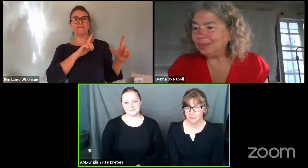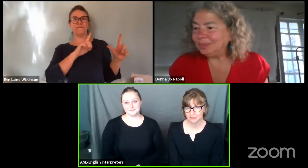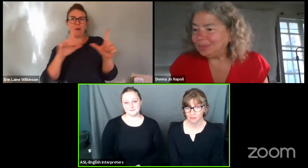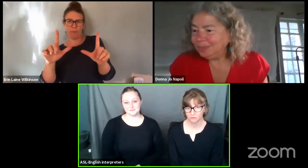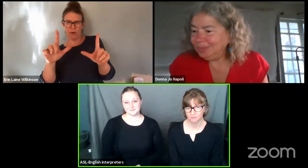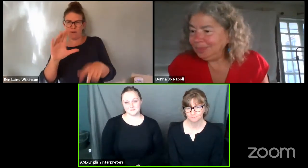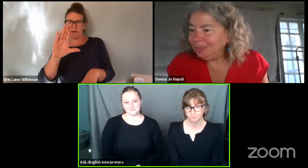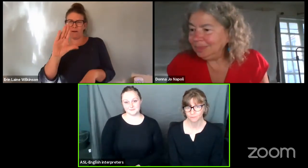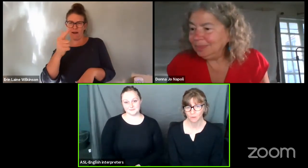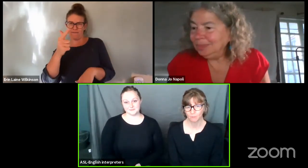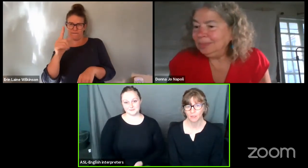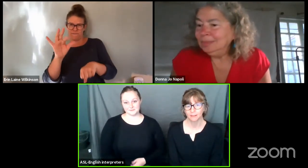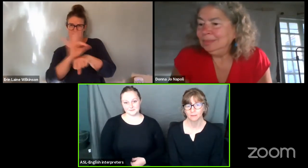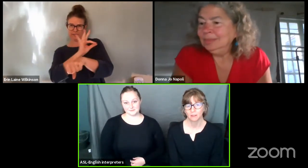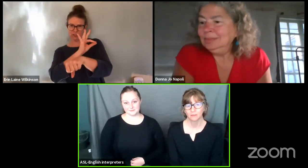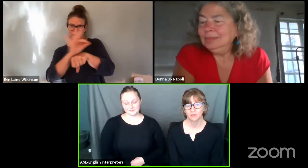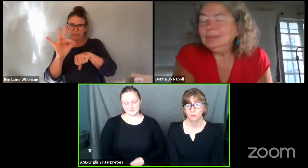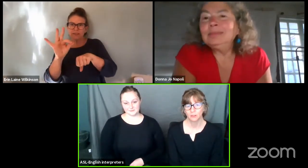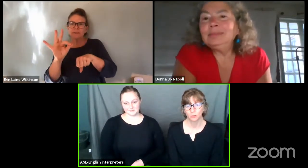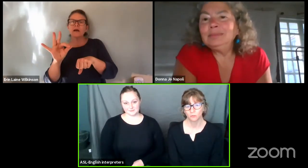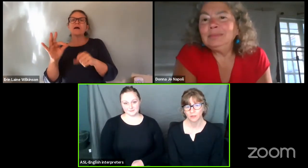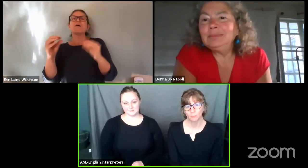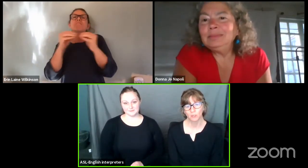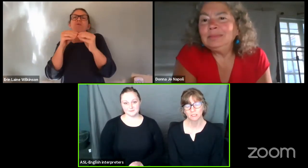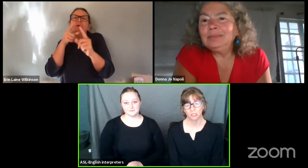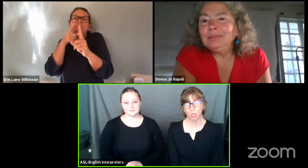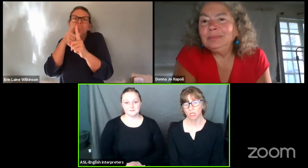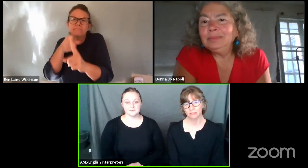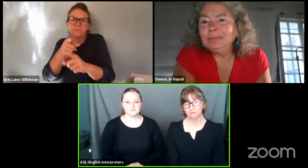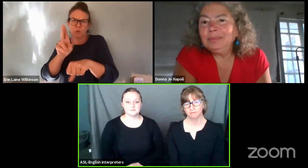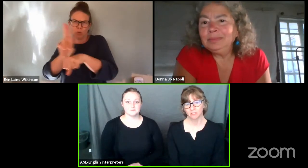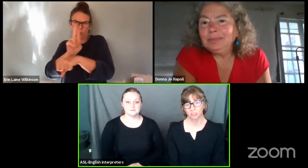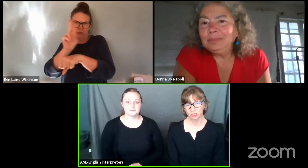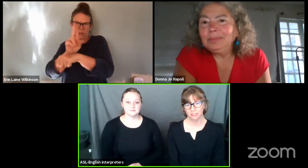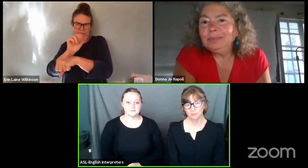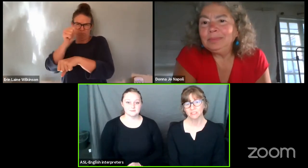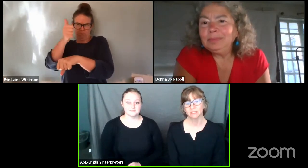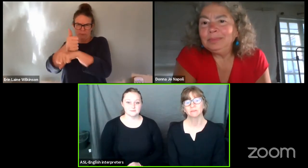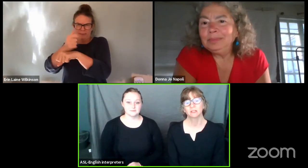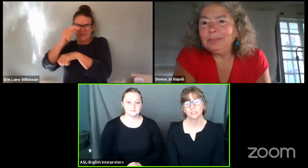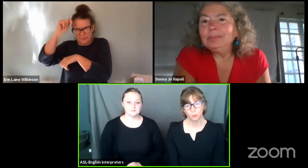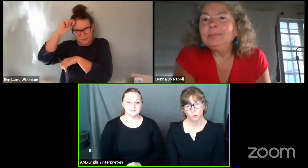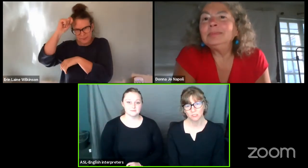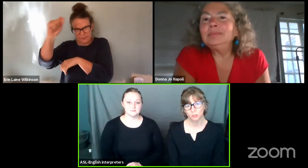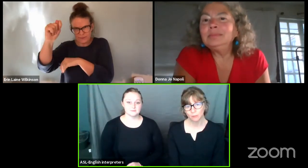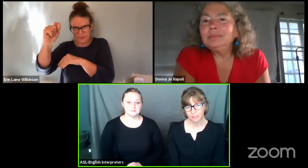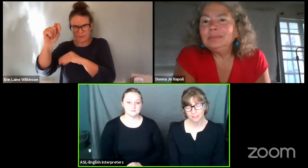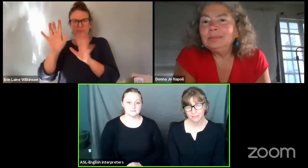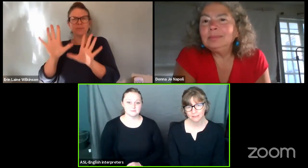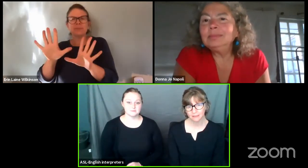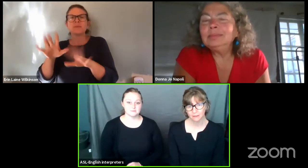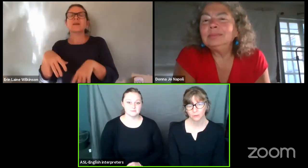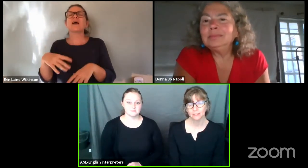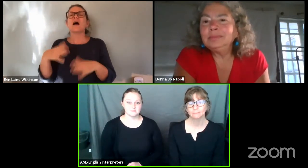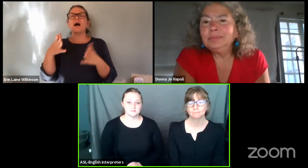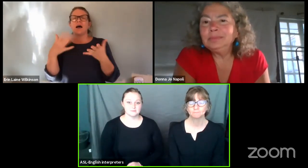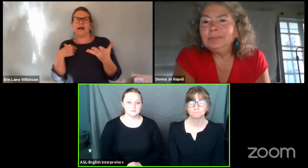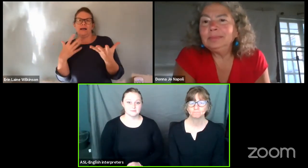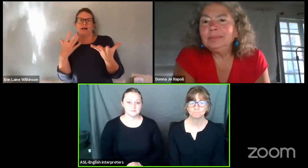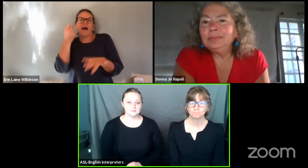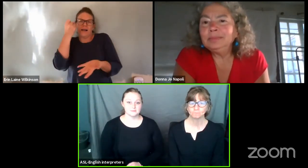Speaking for myself, my theoretical framework is cognitive functionalist, specifically usage-based